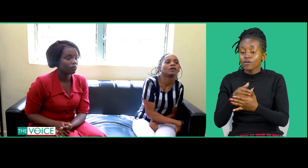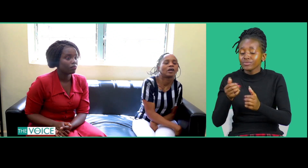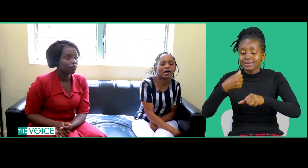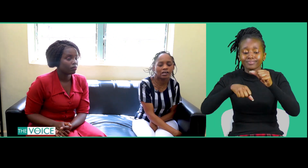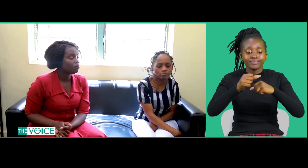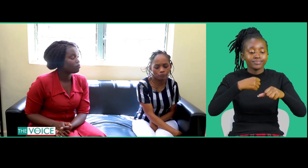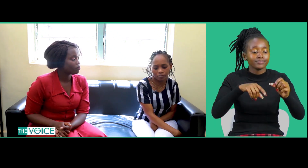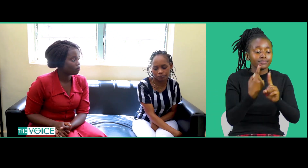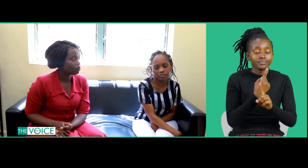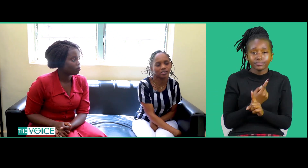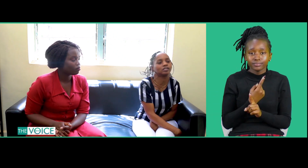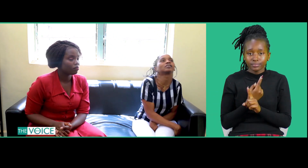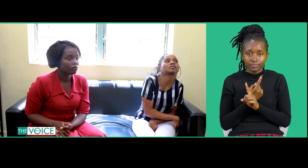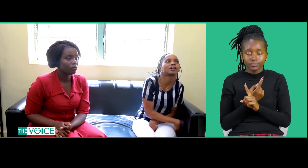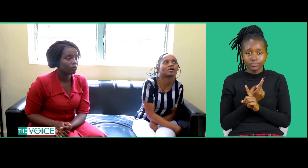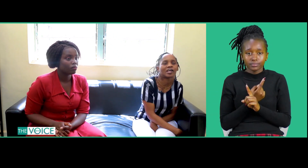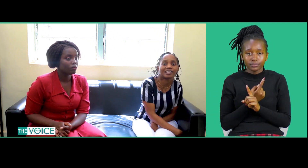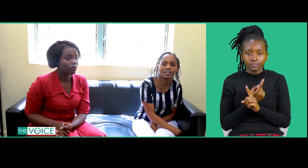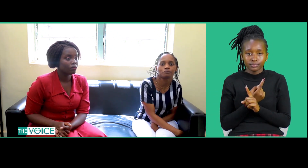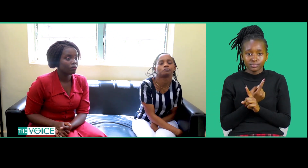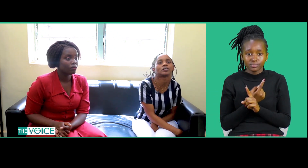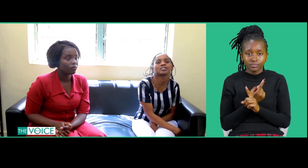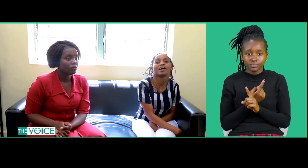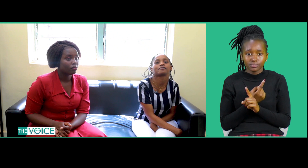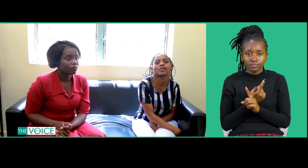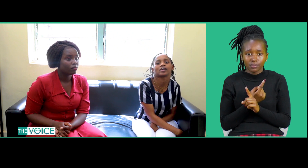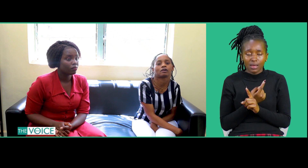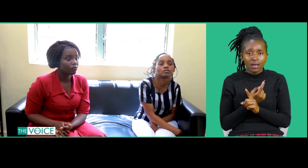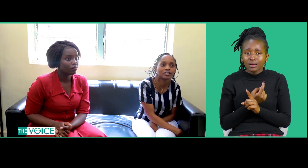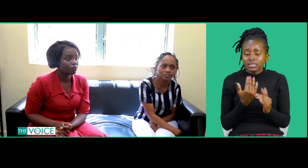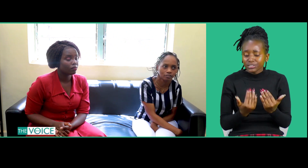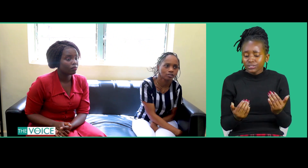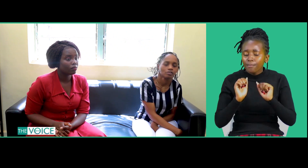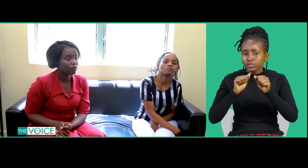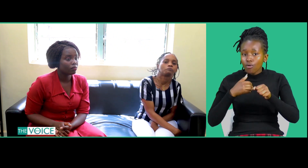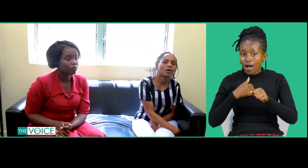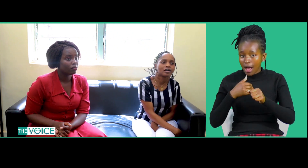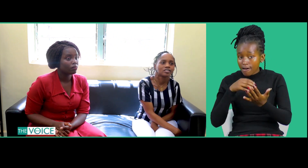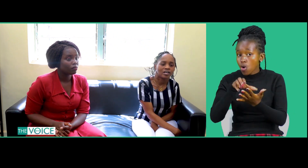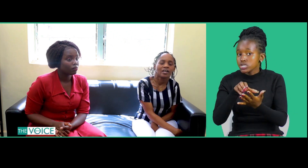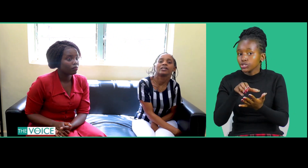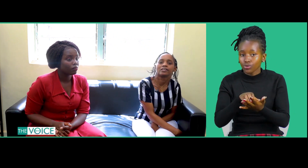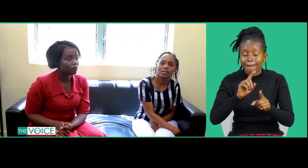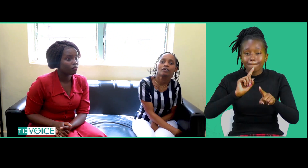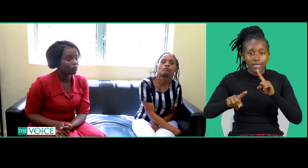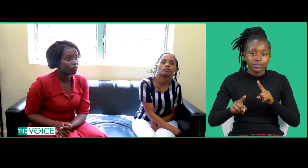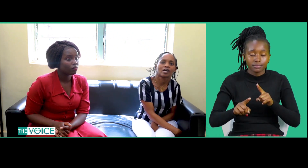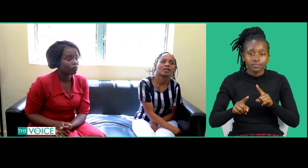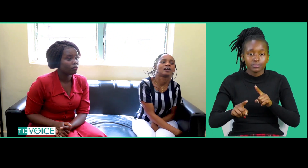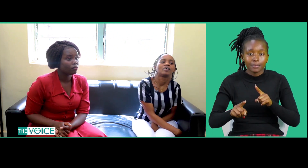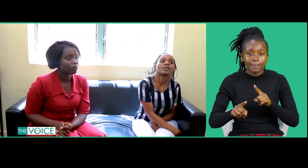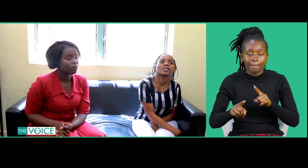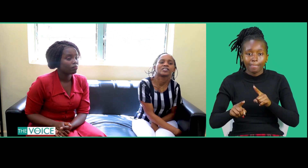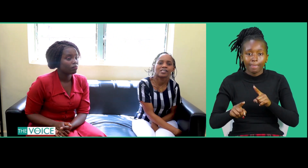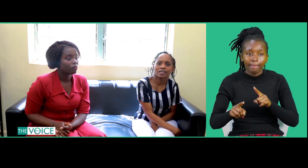activities. I know maybe the kid might have the condition, but in him or